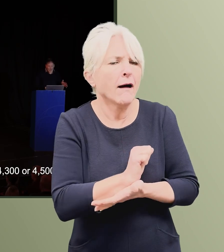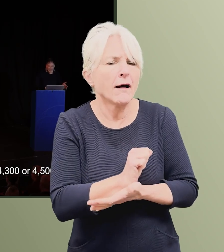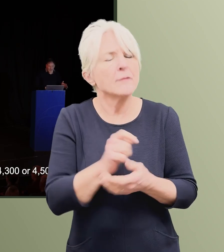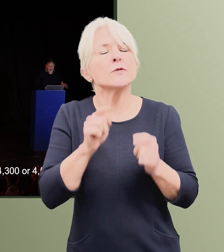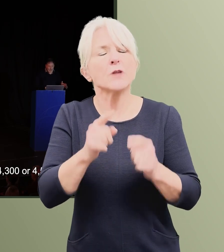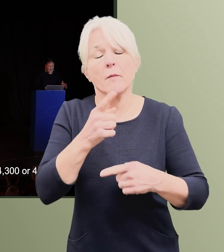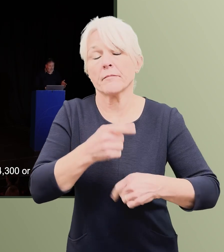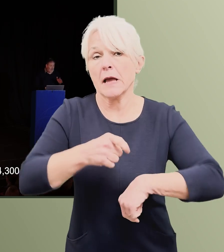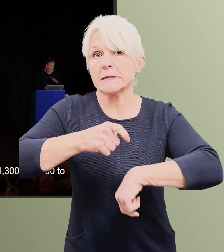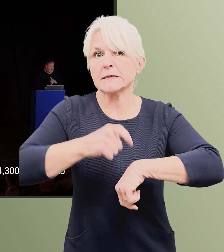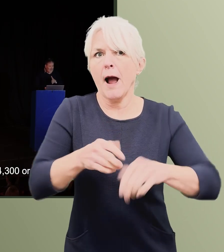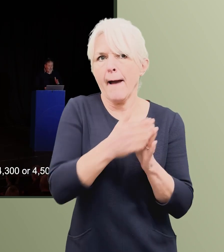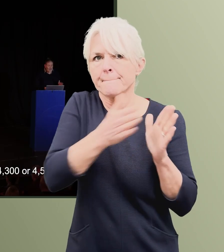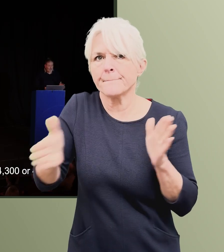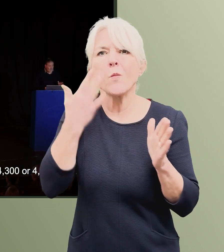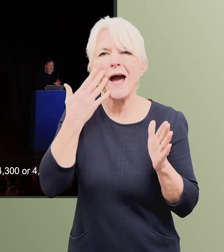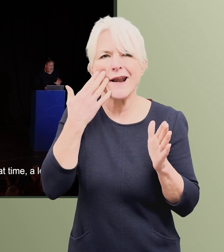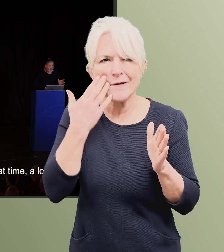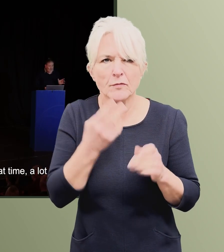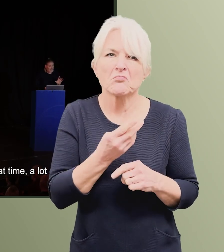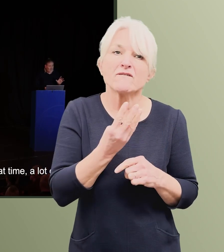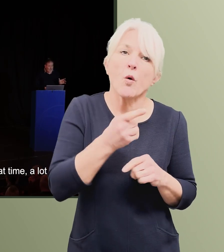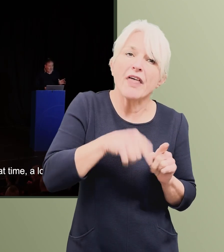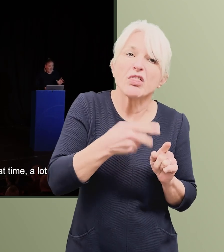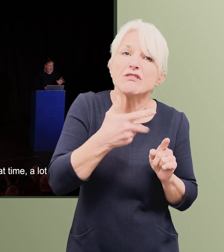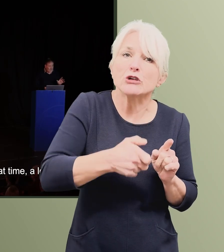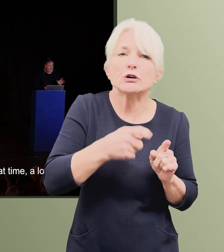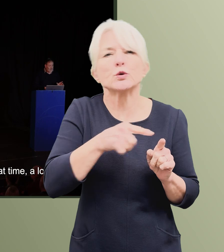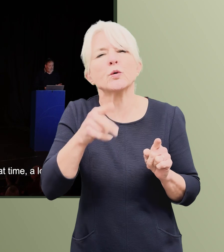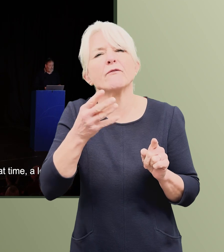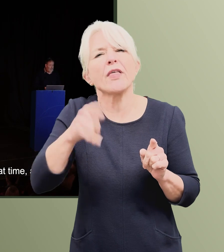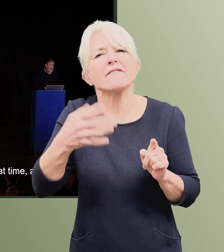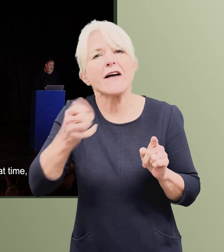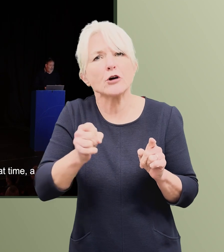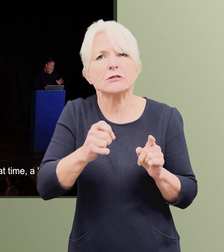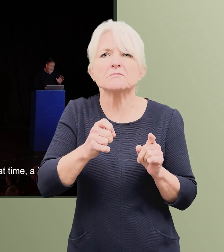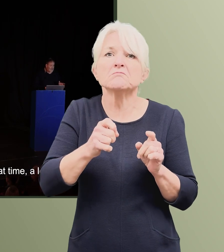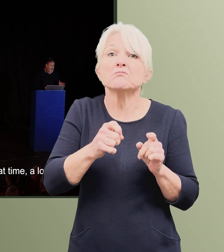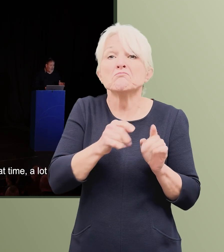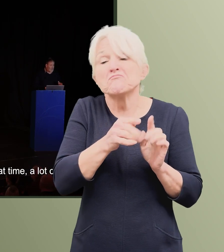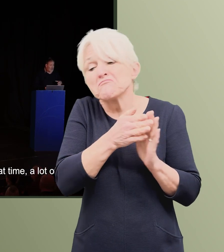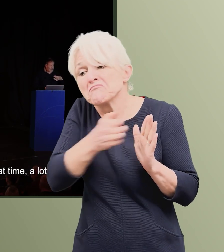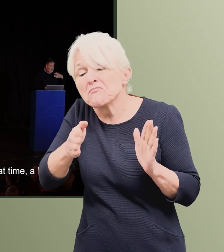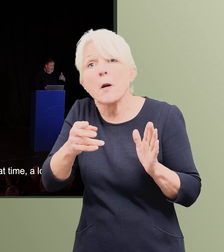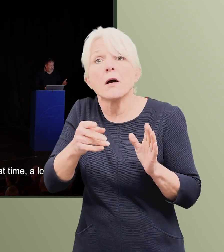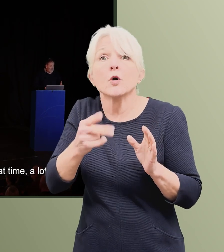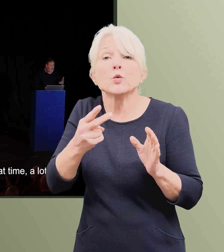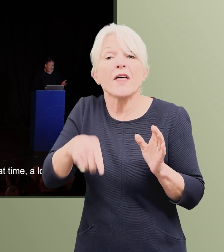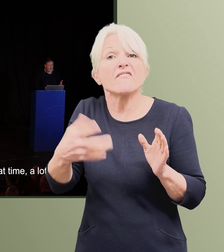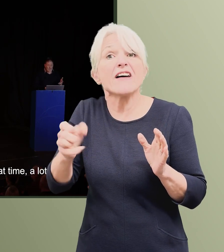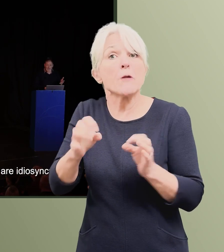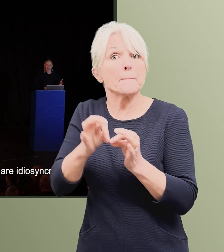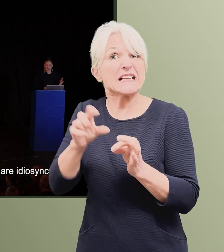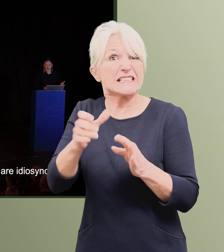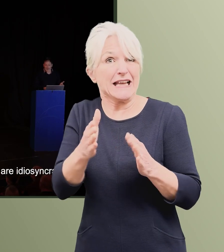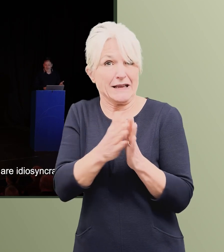4,300 or 4,500 to around about 2,500 BC, a period of around about 2,000 years. And in that time, a lot of things can happen